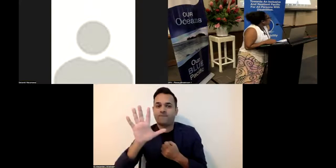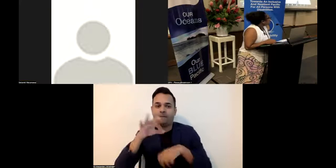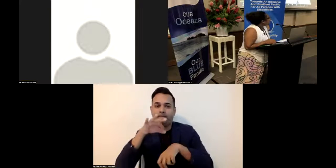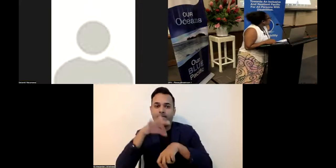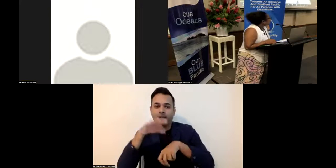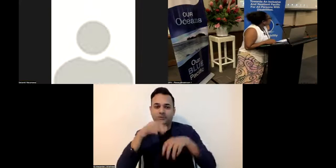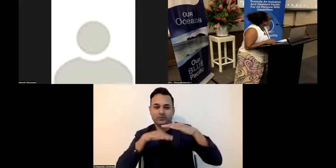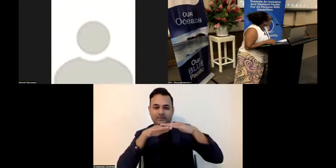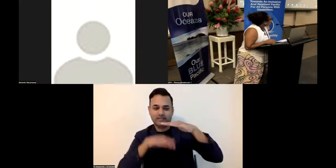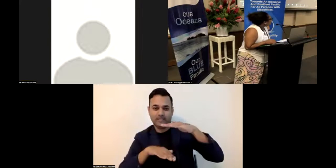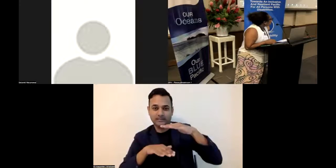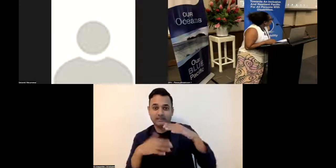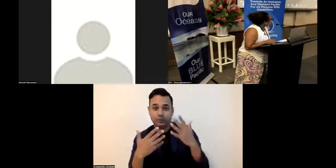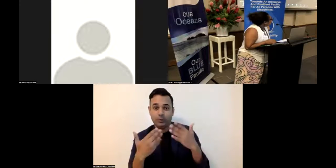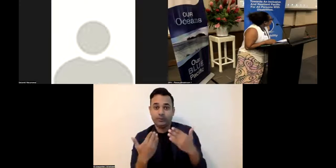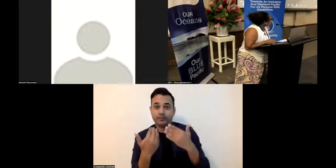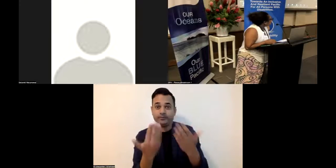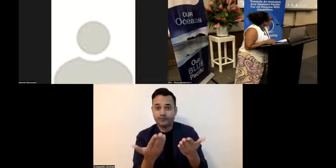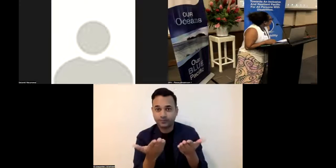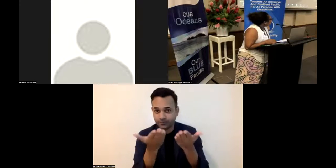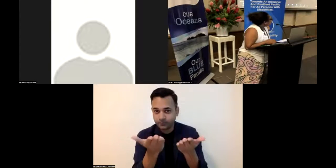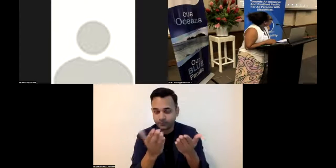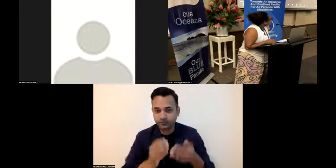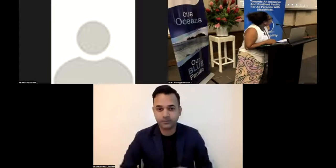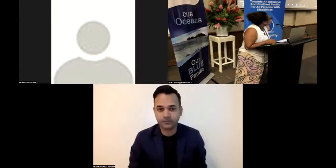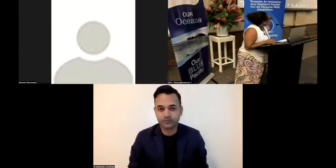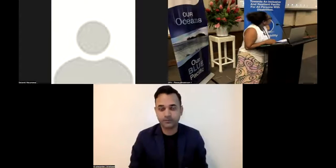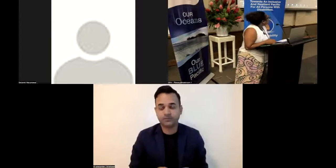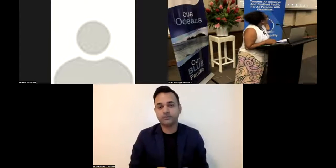Kaylin, can you share my PowerPoint slides, please?